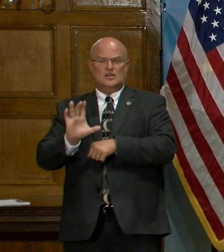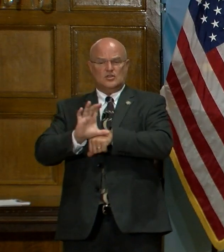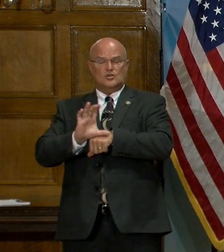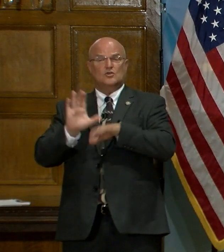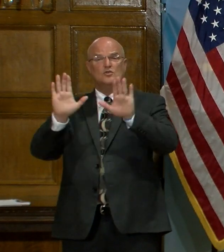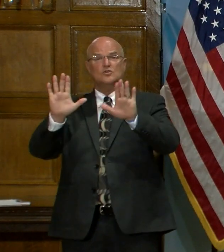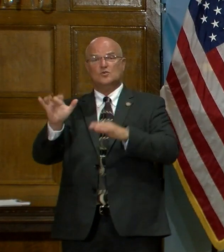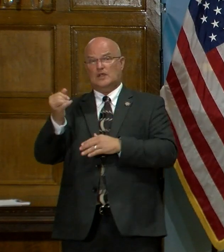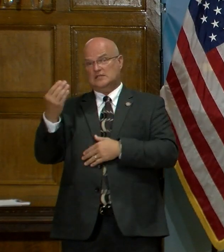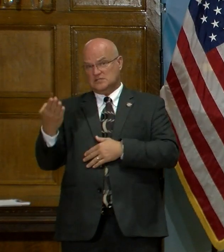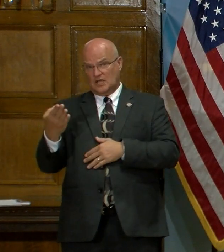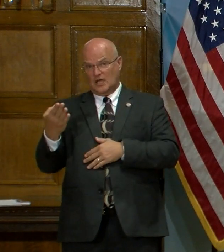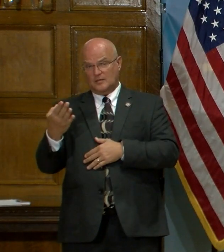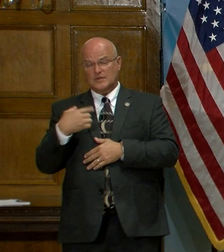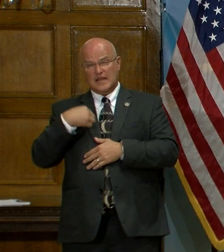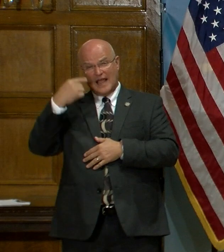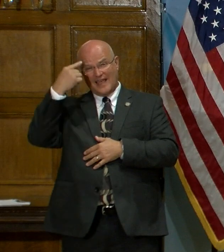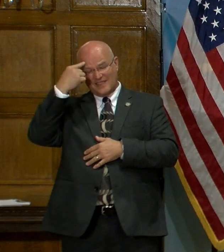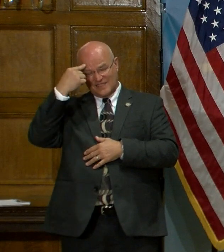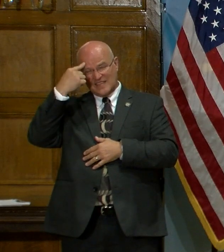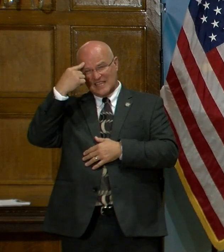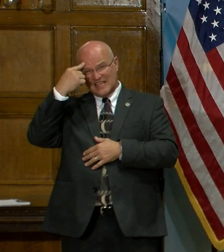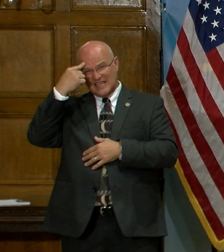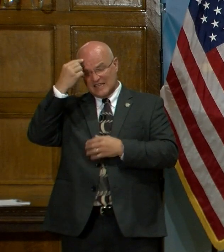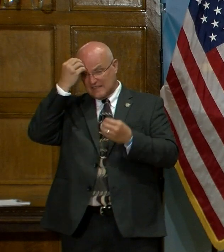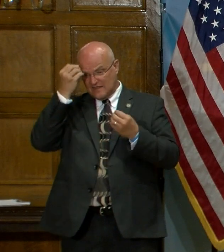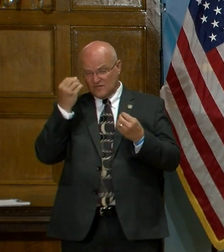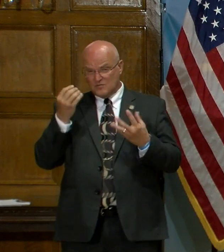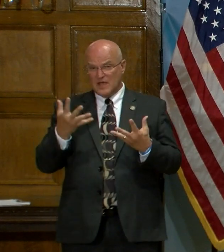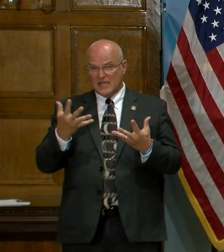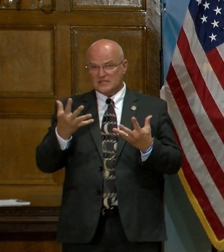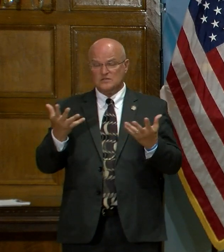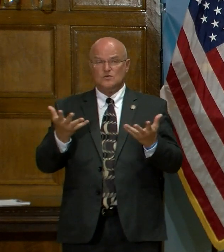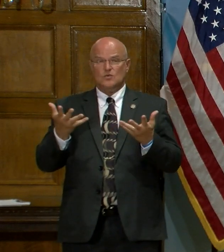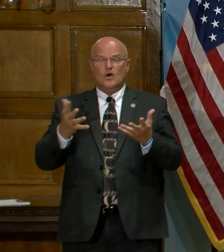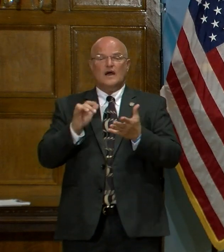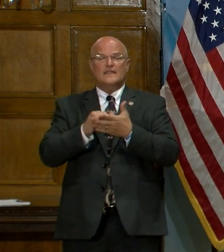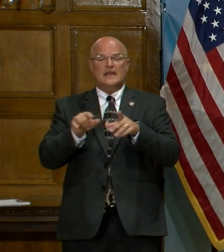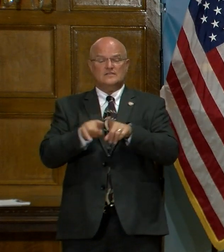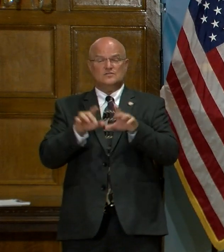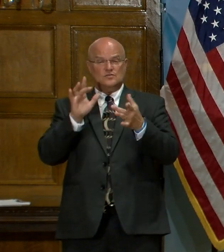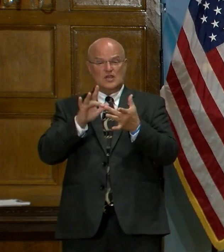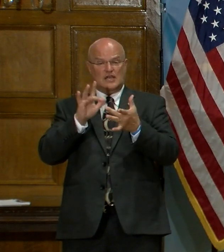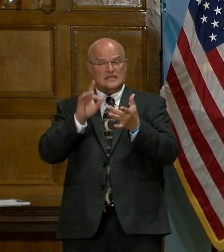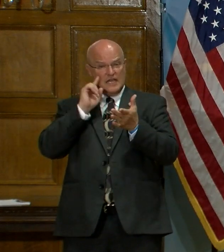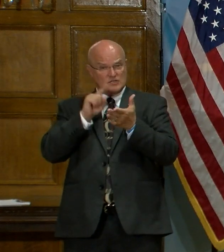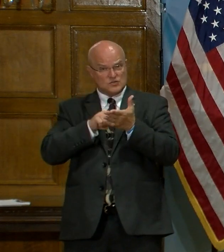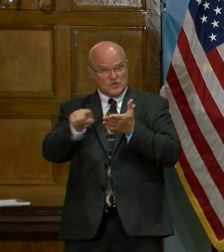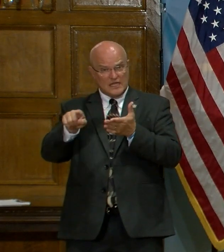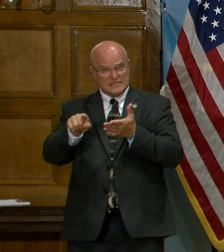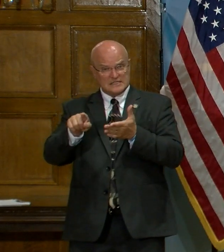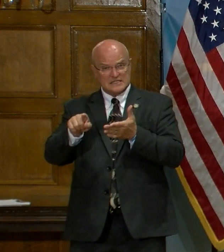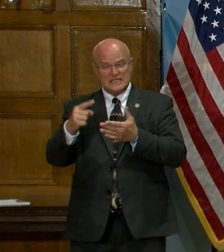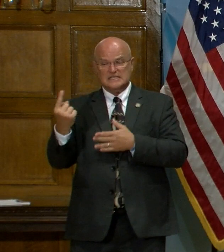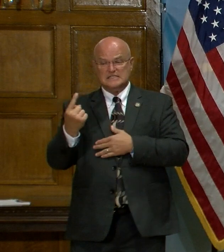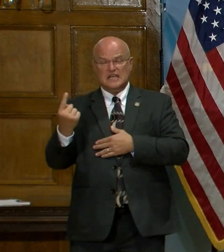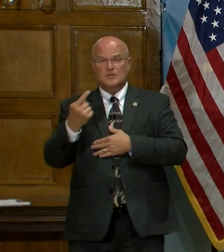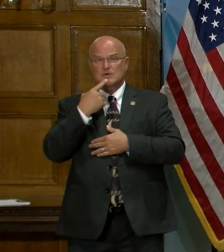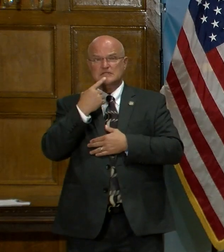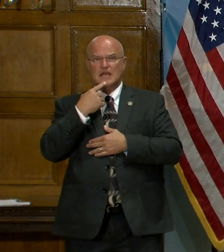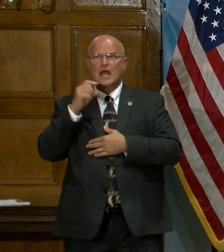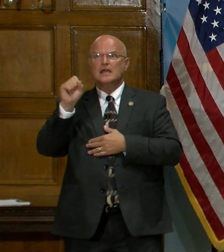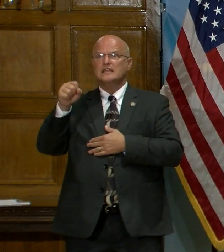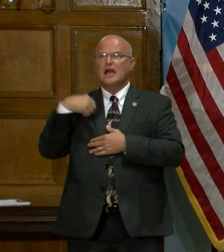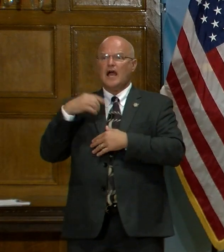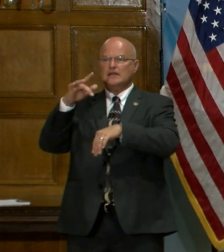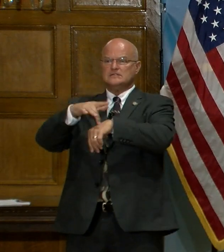great job, and I think the information was that as you do contact tracing, someone will say, well,